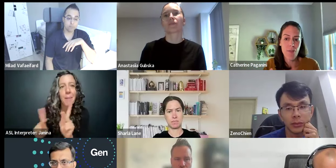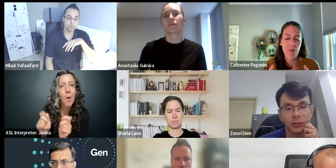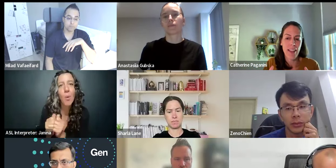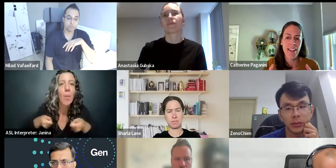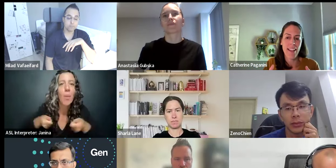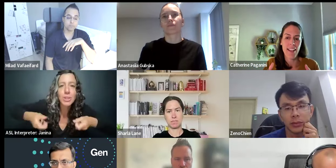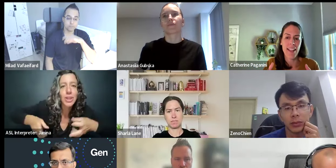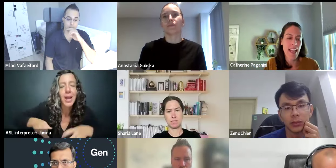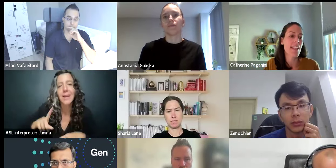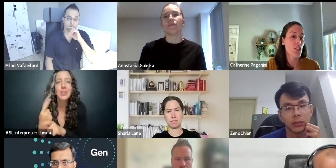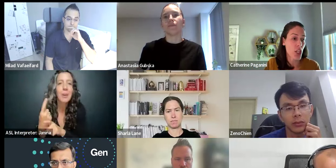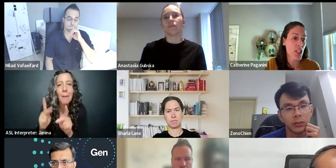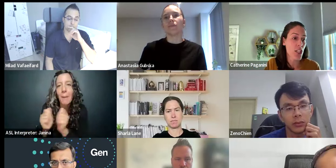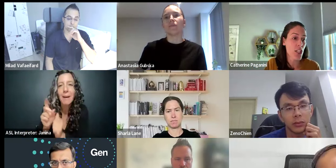was